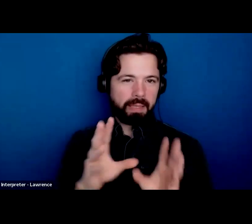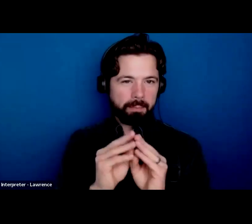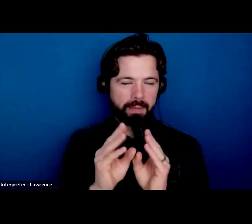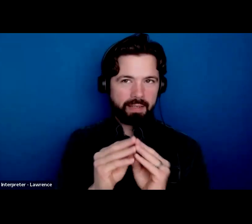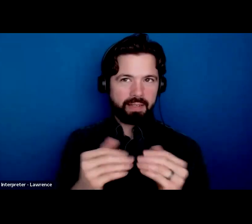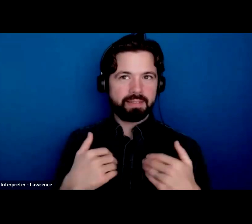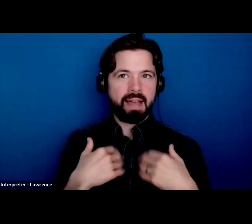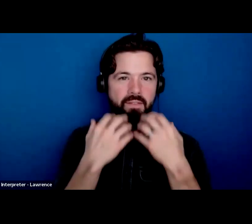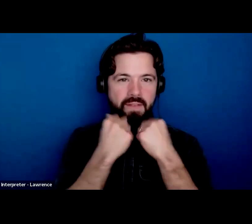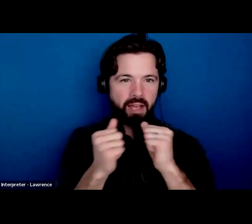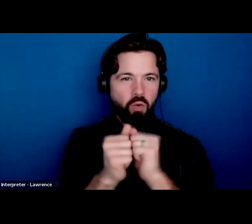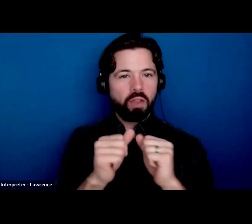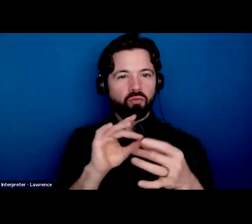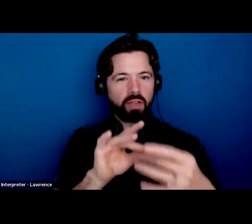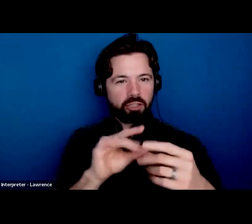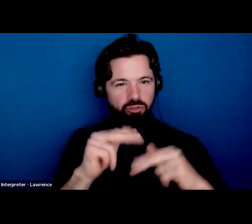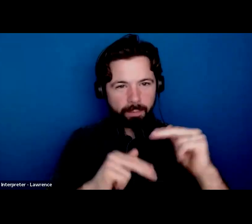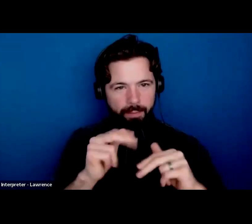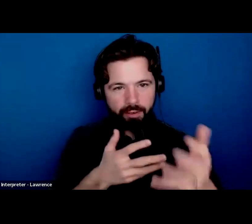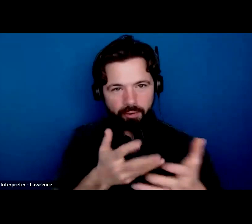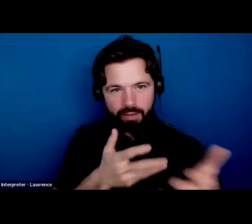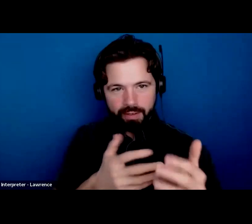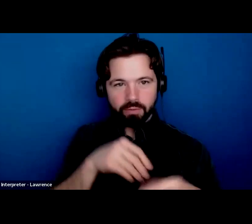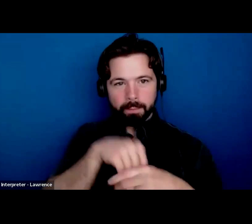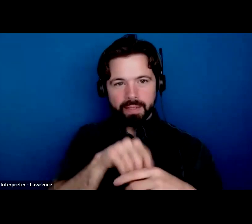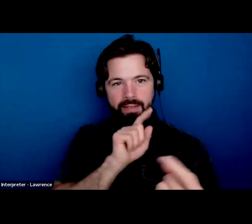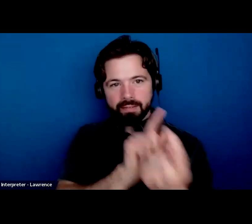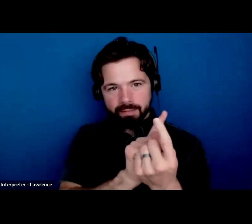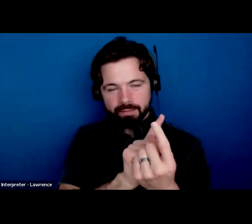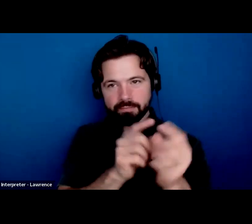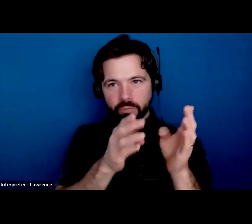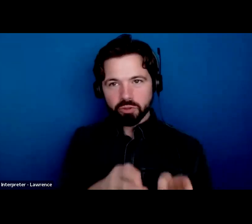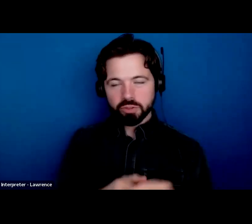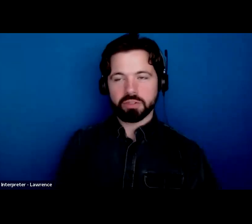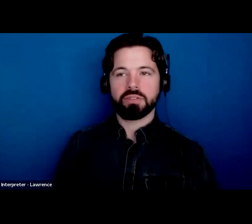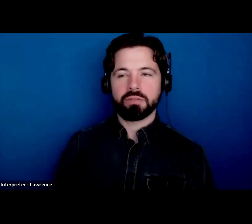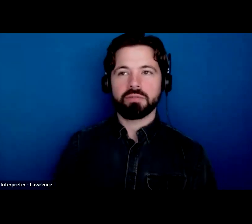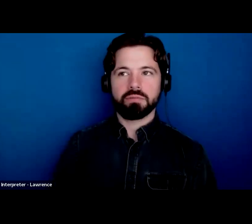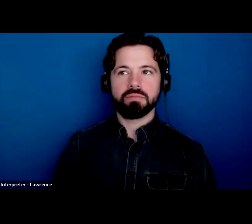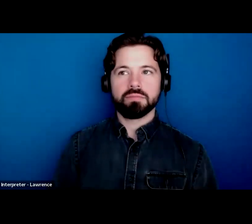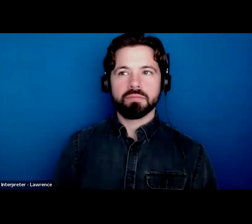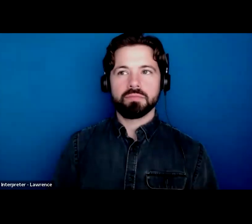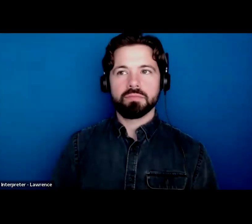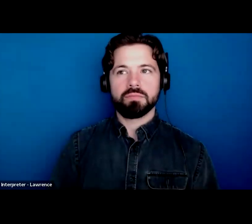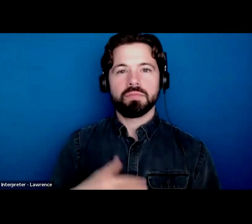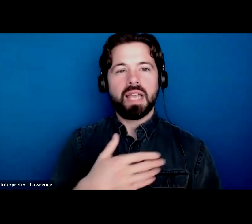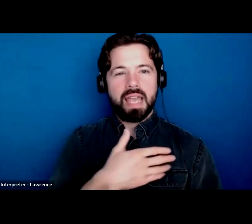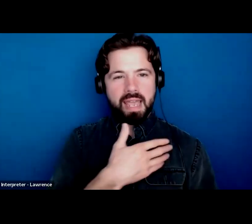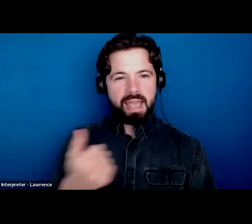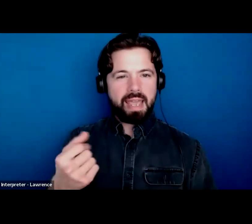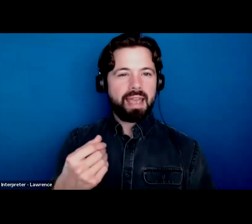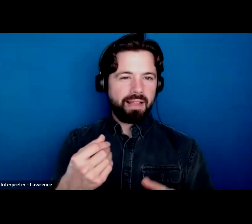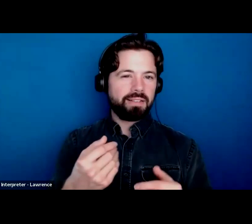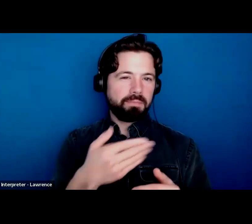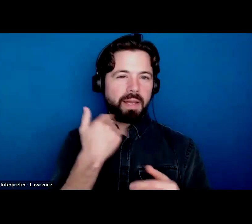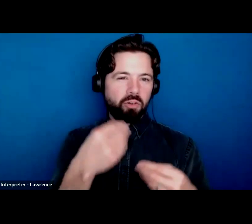of their relationship building, of meeting people in person and providing opportunities for better assessments of needs for